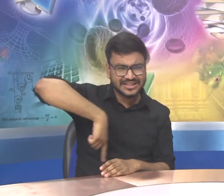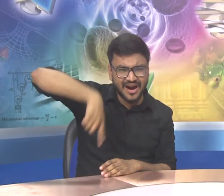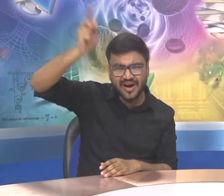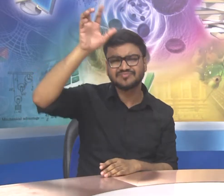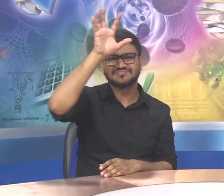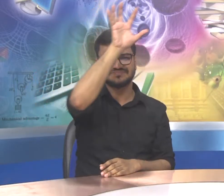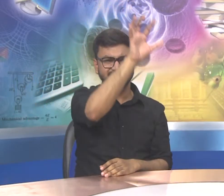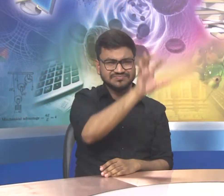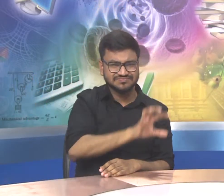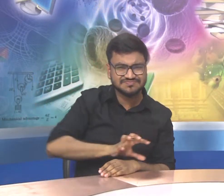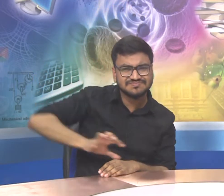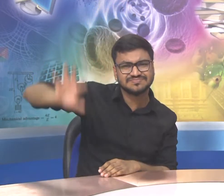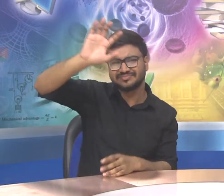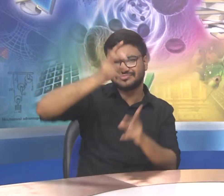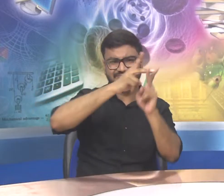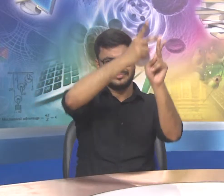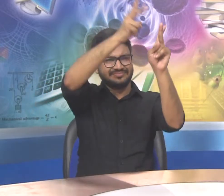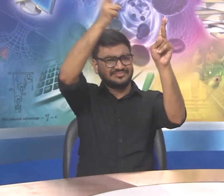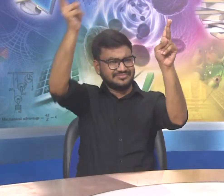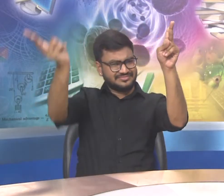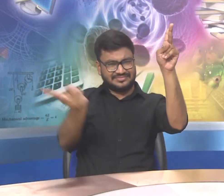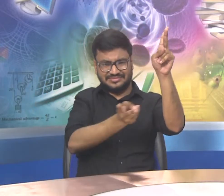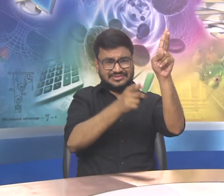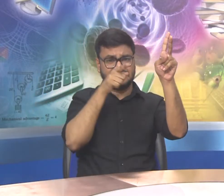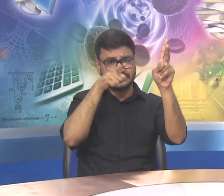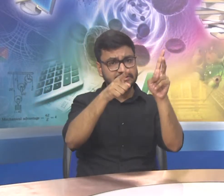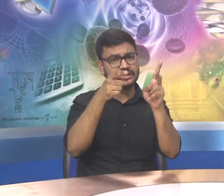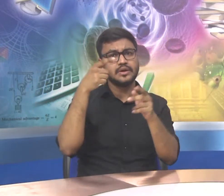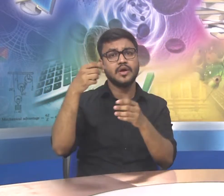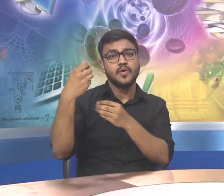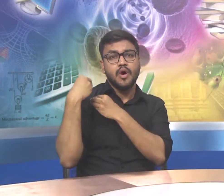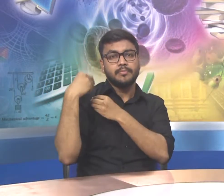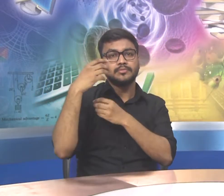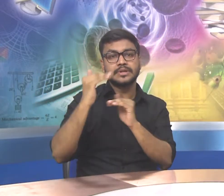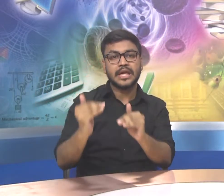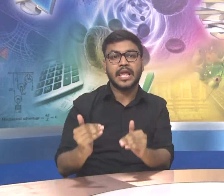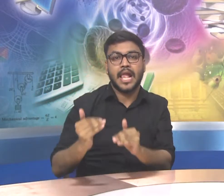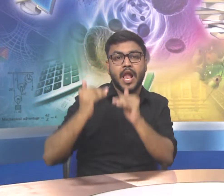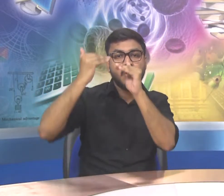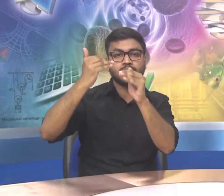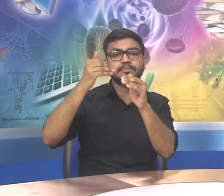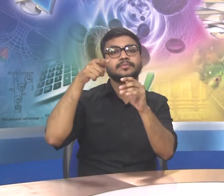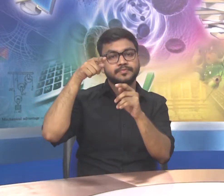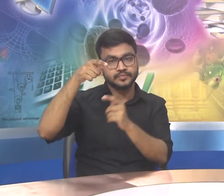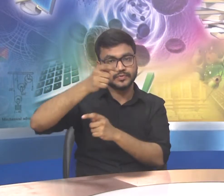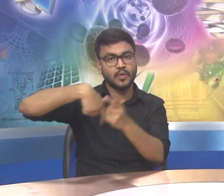there are apex cooperative banks in all the state of the country.